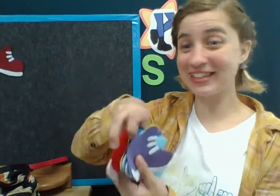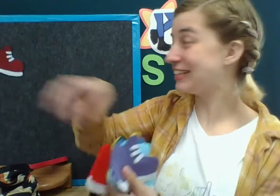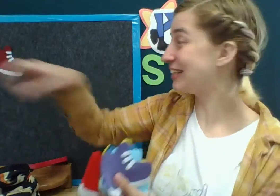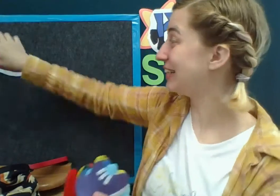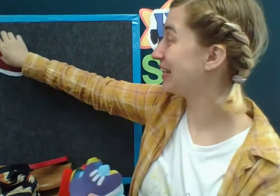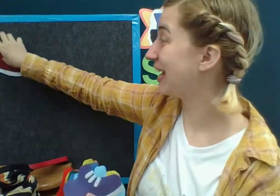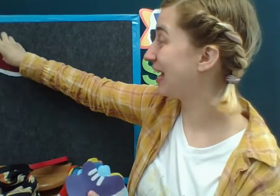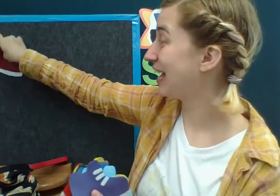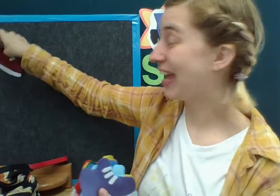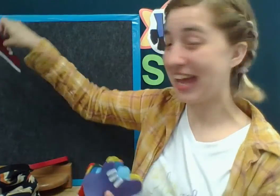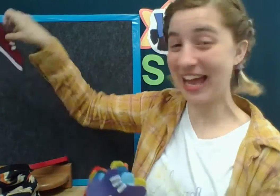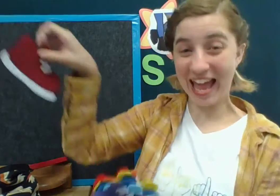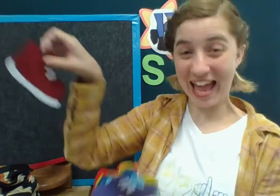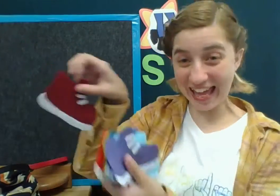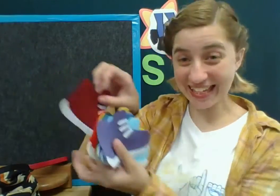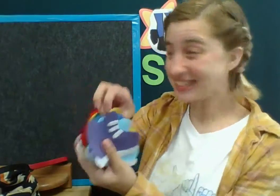7, 8,